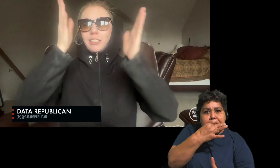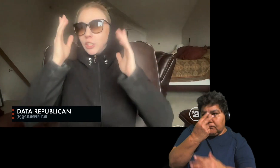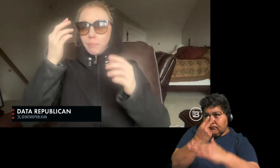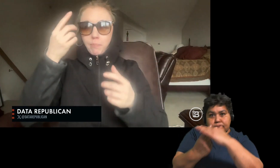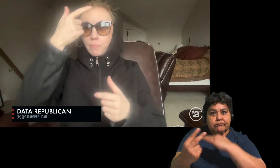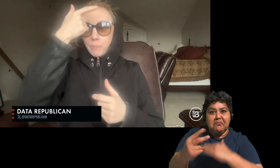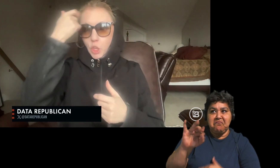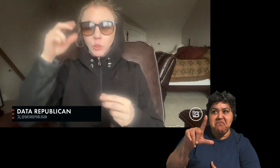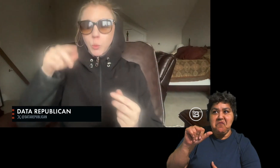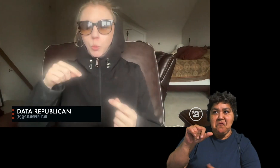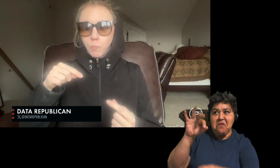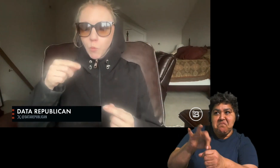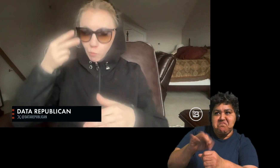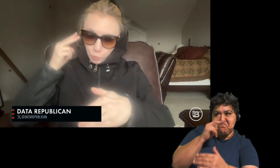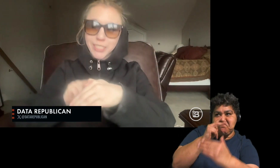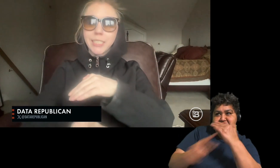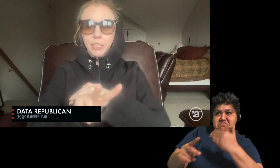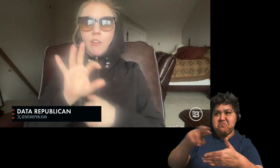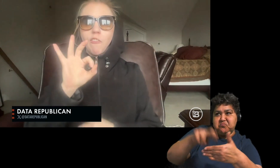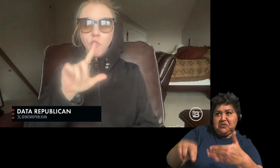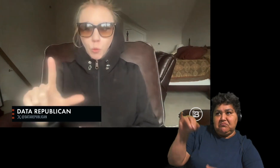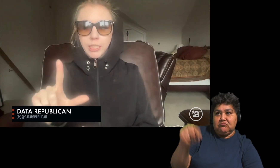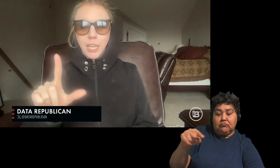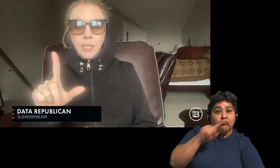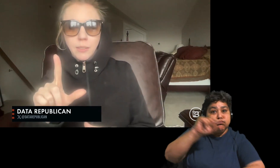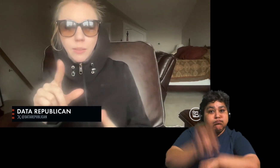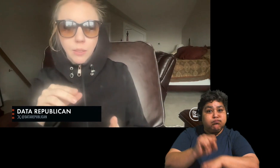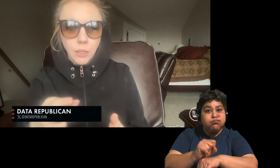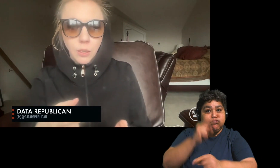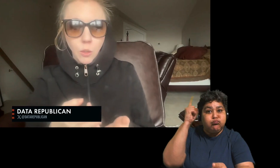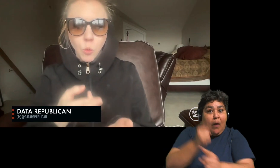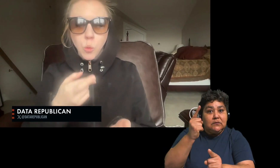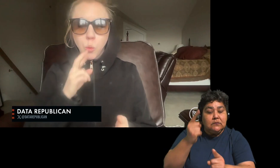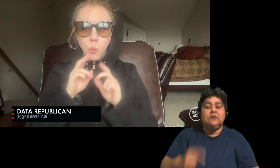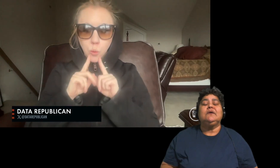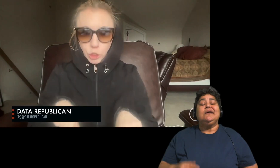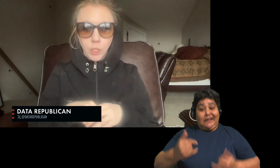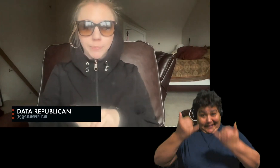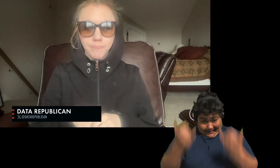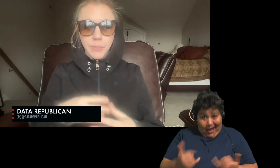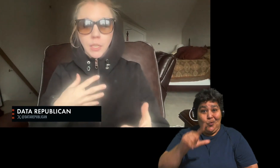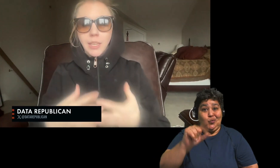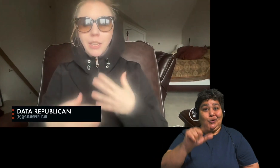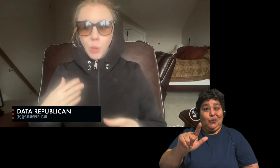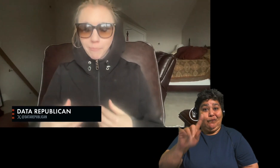what happened was it got a lot of attention because it accurately predicted the results from